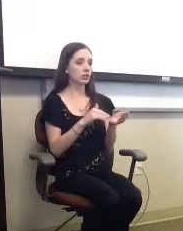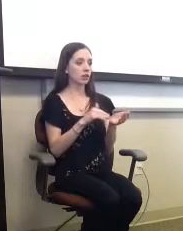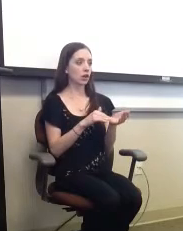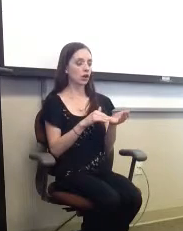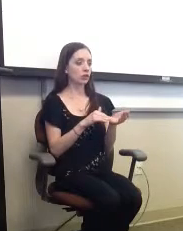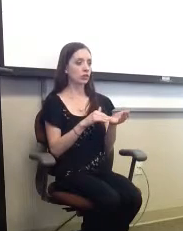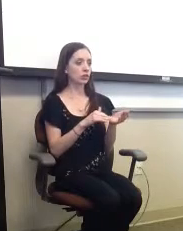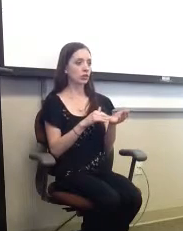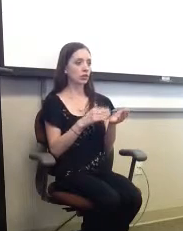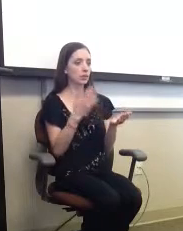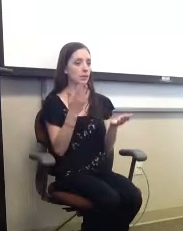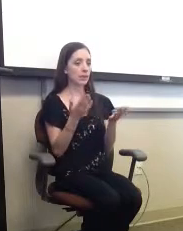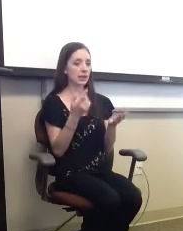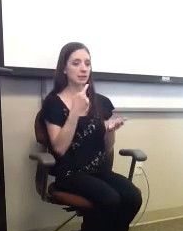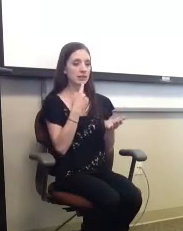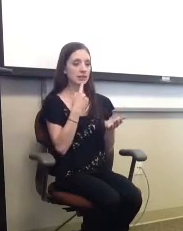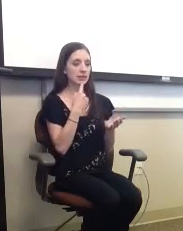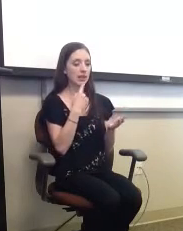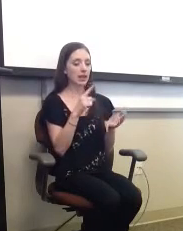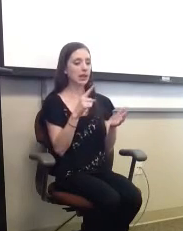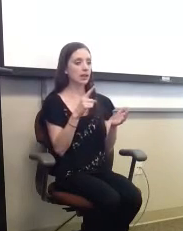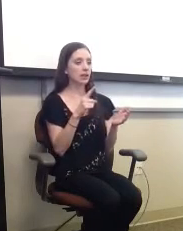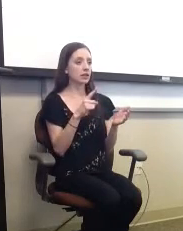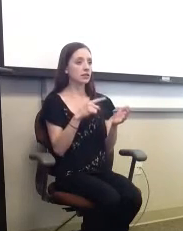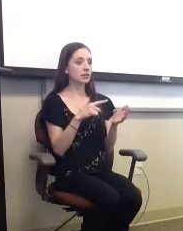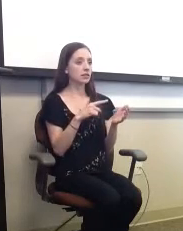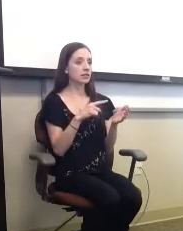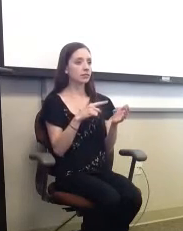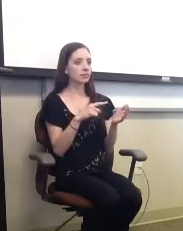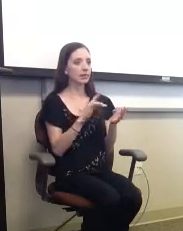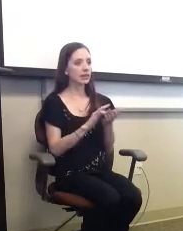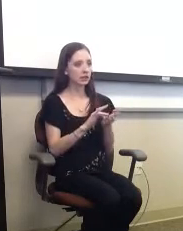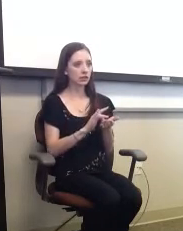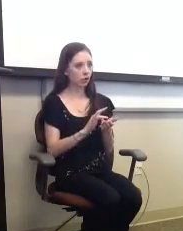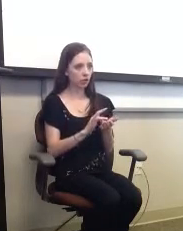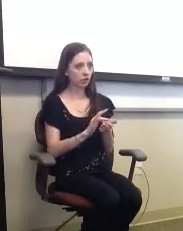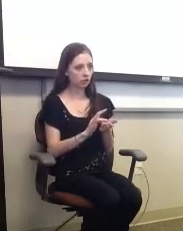but I might just say, medications for my anxiety as prescribed by Dr. Rich or whoever.